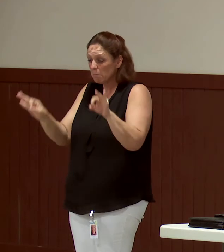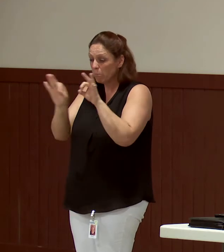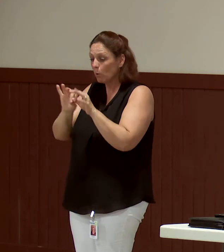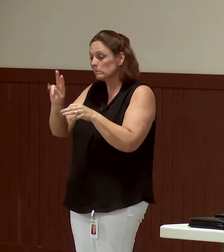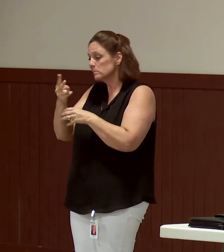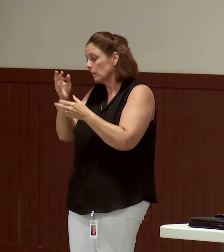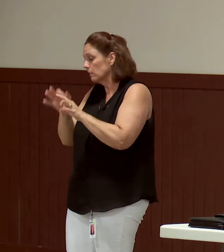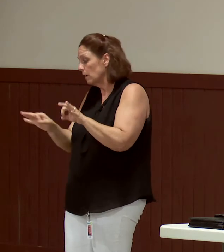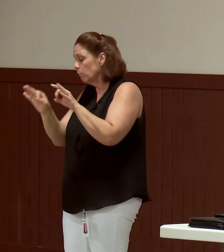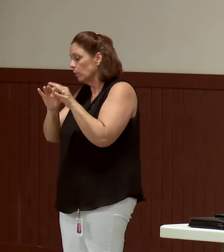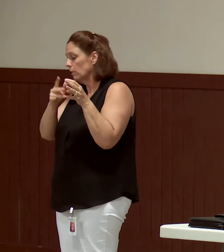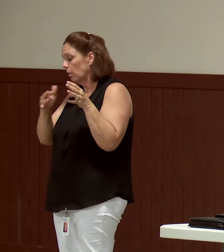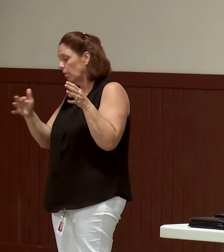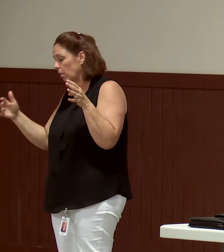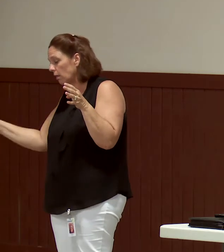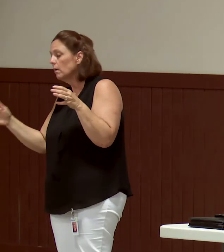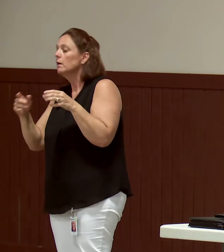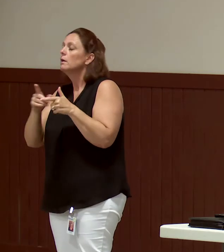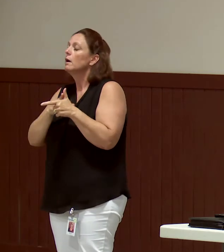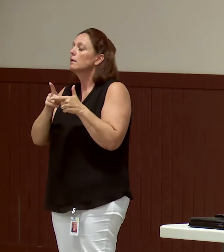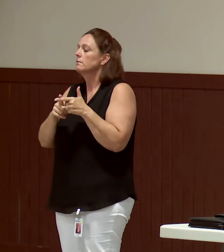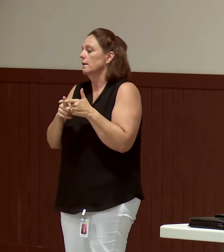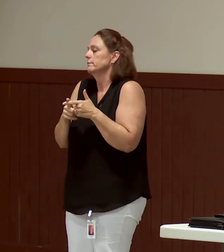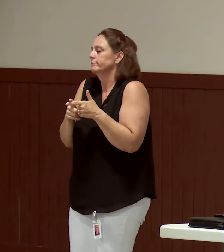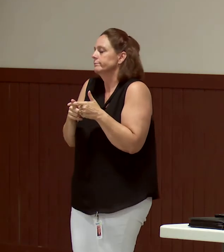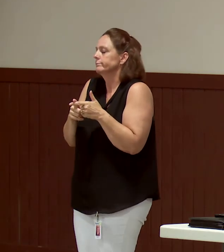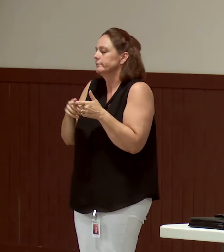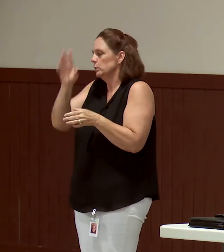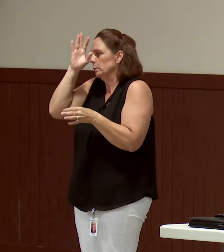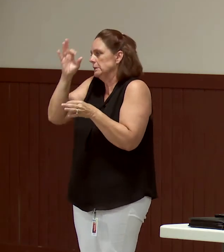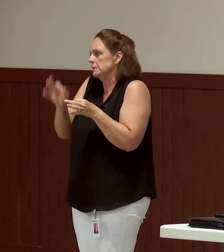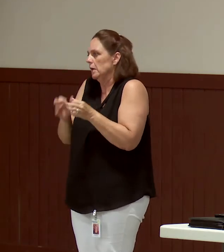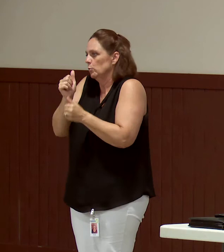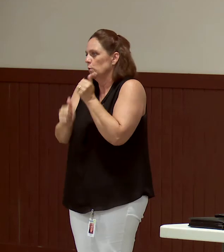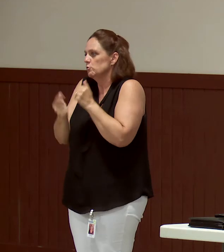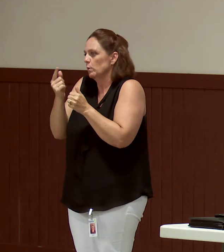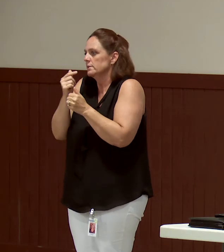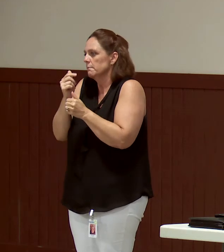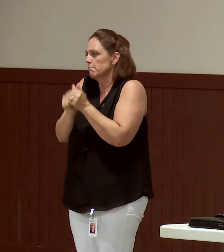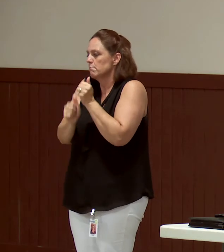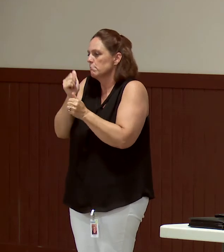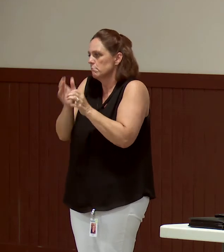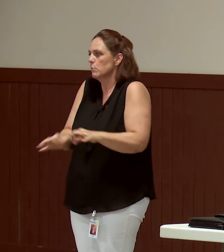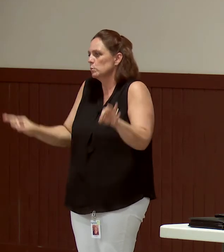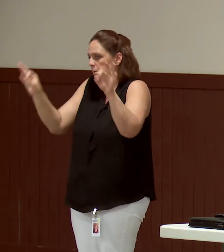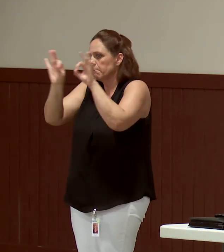and then 3 times there are subcategories that you're going to be asked to rank in